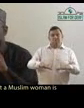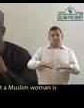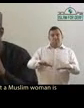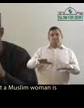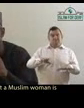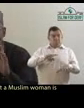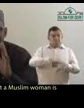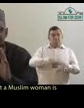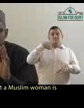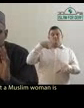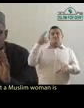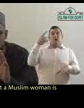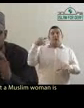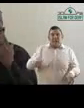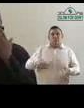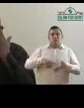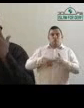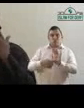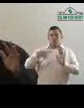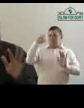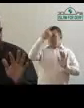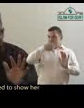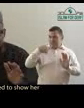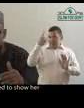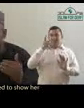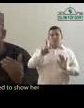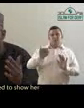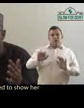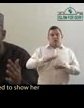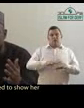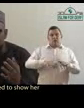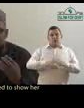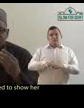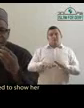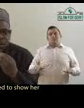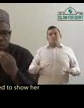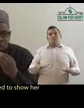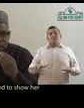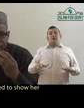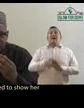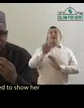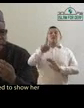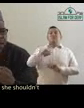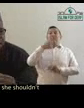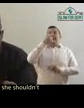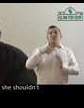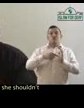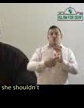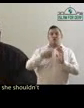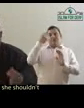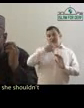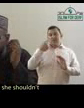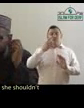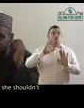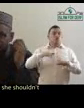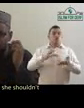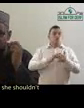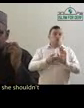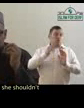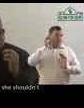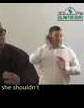that the Muslim woman is allowed to show, her face and her hand. If she comes out, she's allowed to show her face and her hand. She shouldn't show her